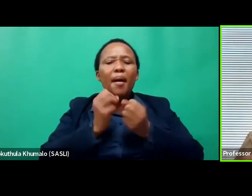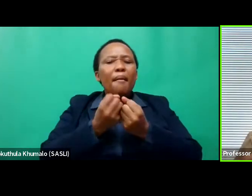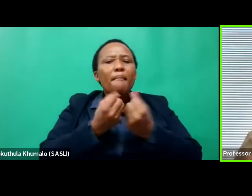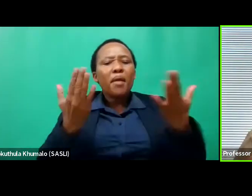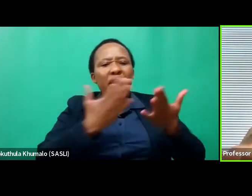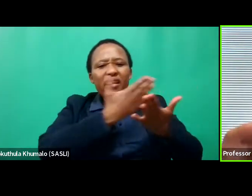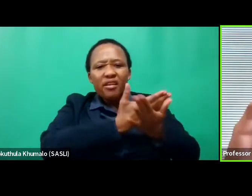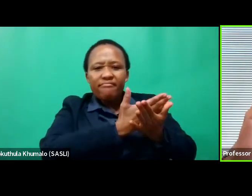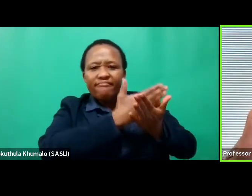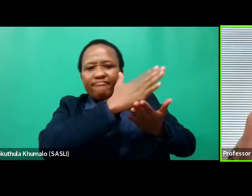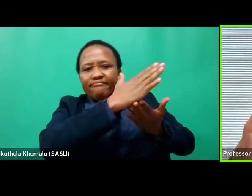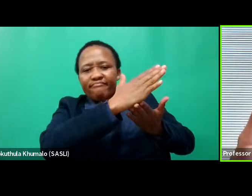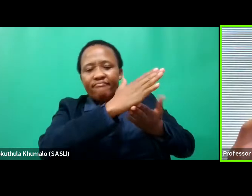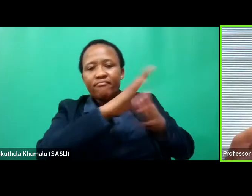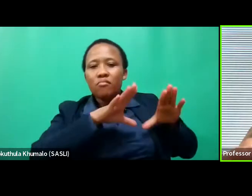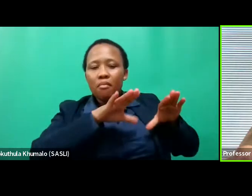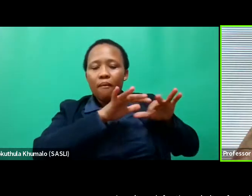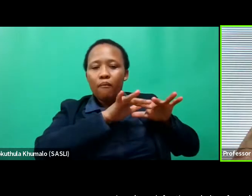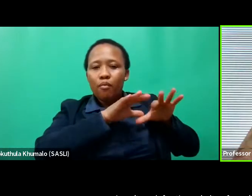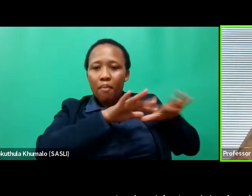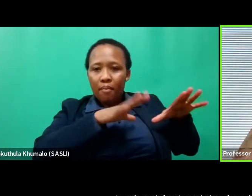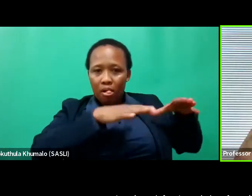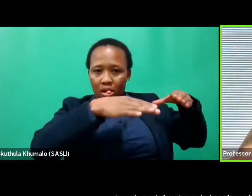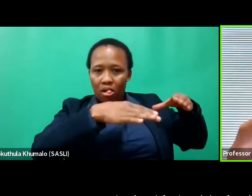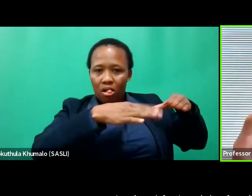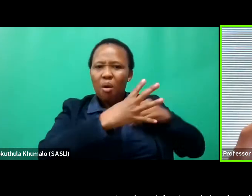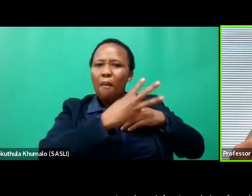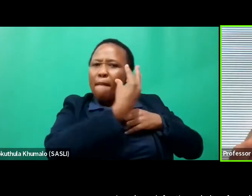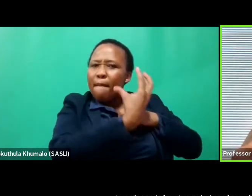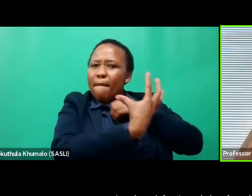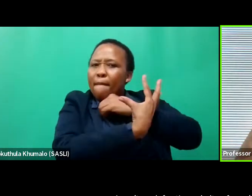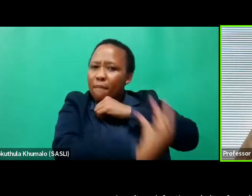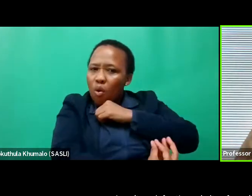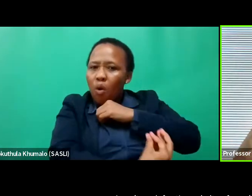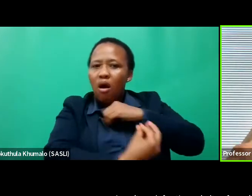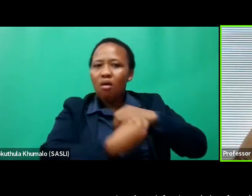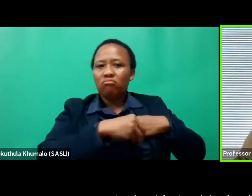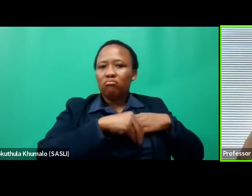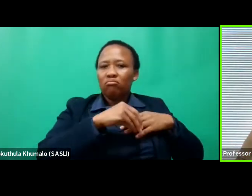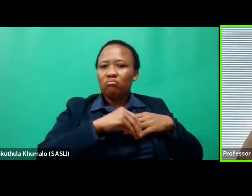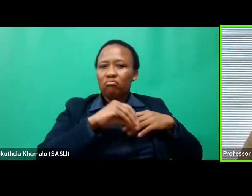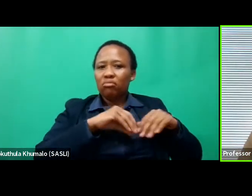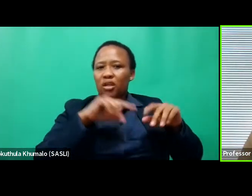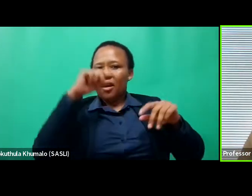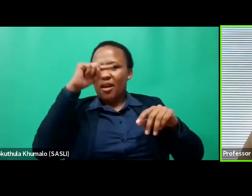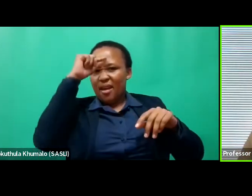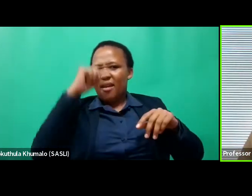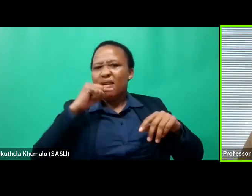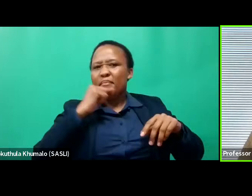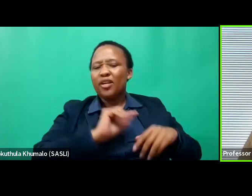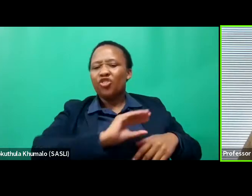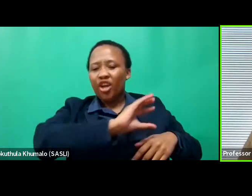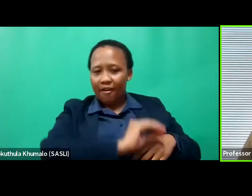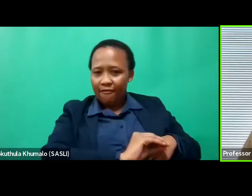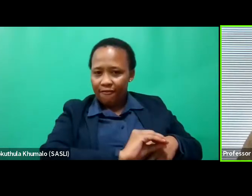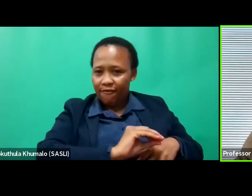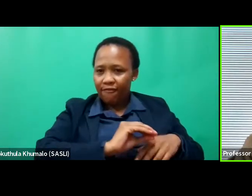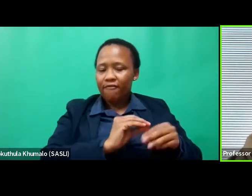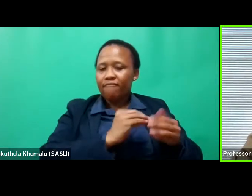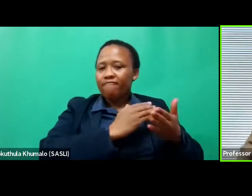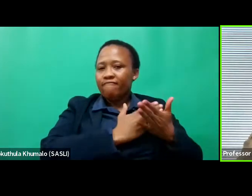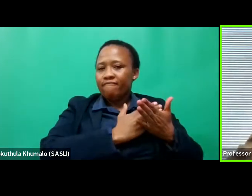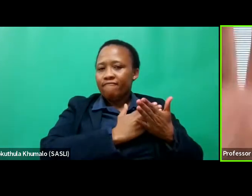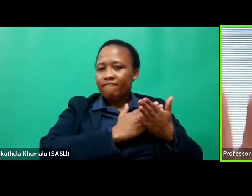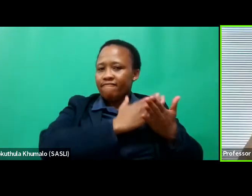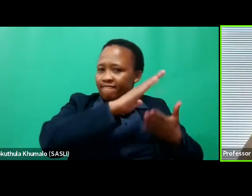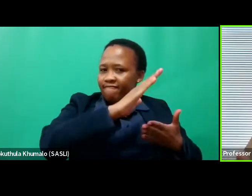self-image. Many working class people can only see in their limited environment. So I can